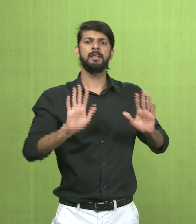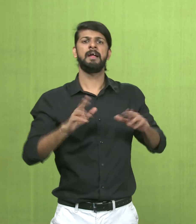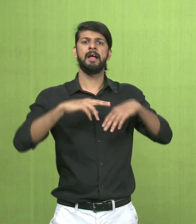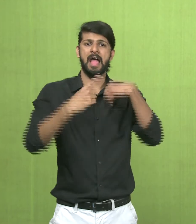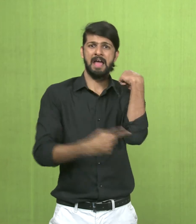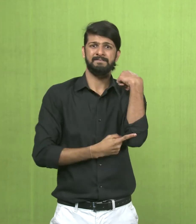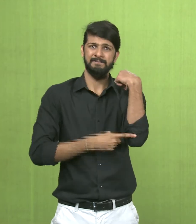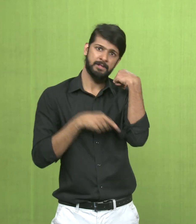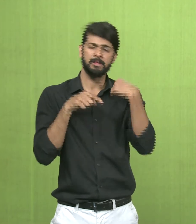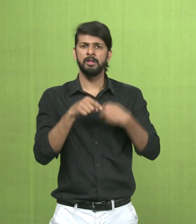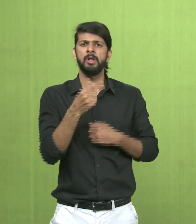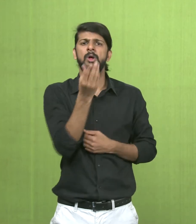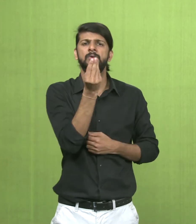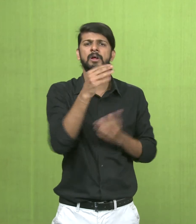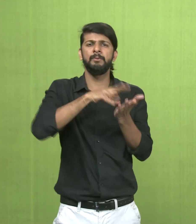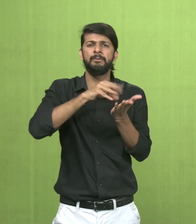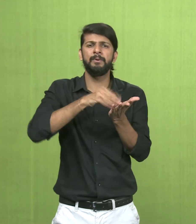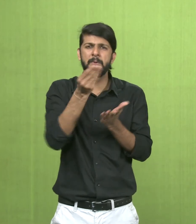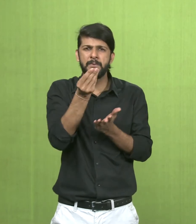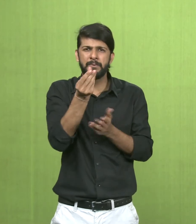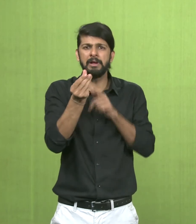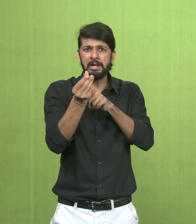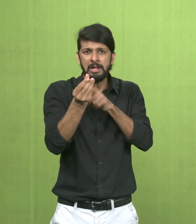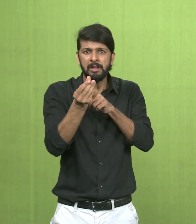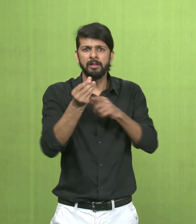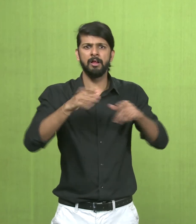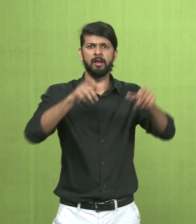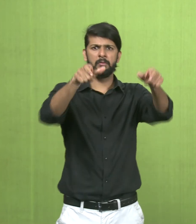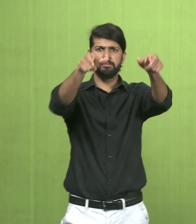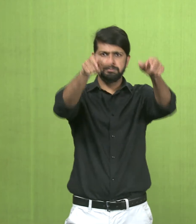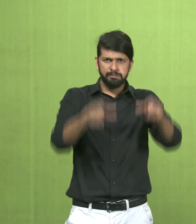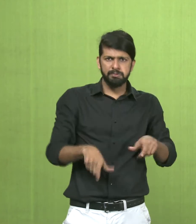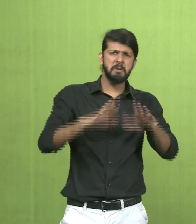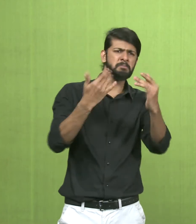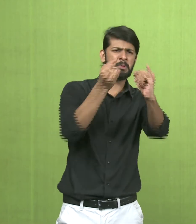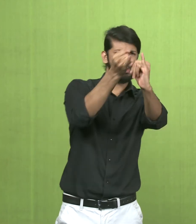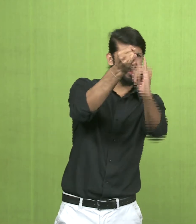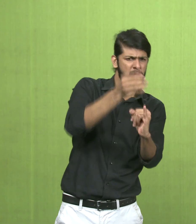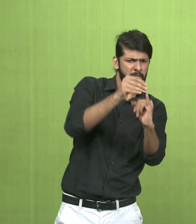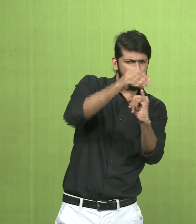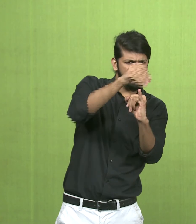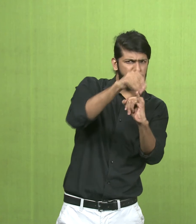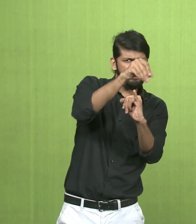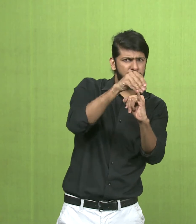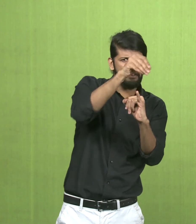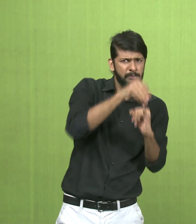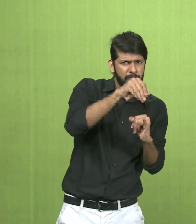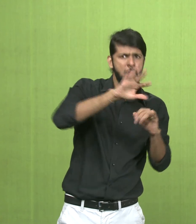And all the outlines are filled with rice powder.